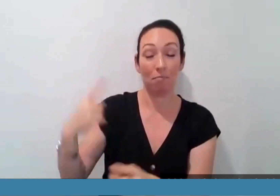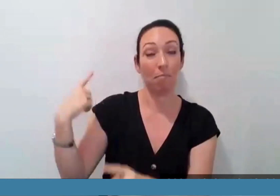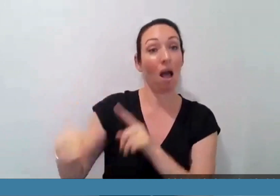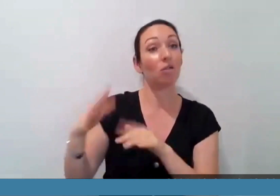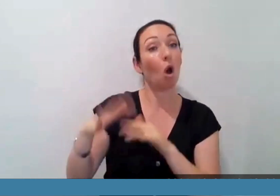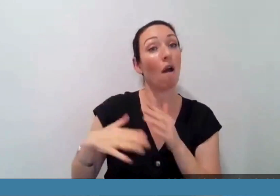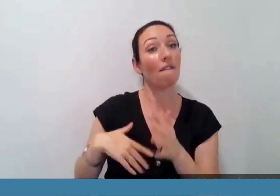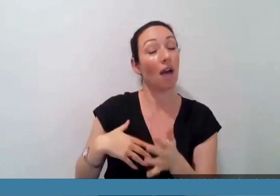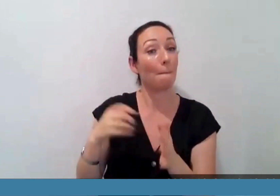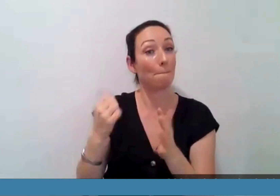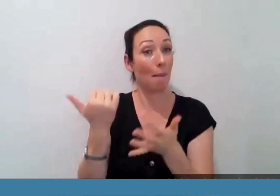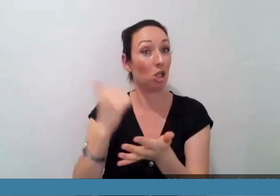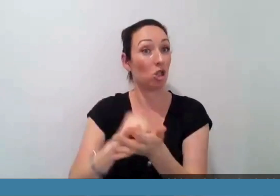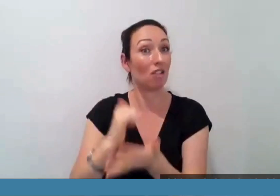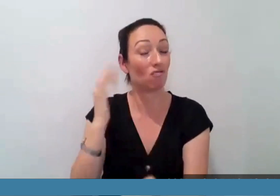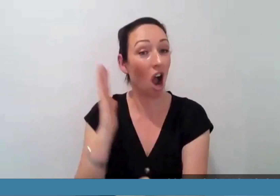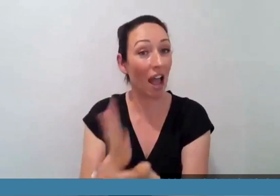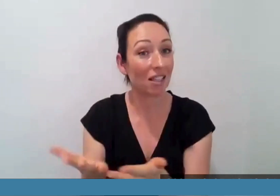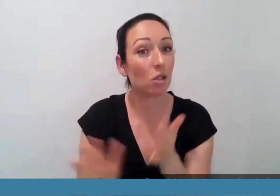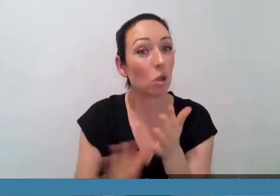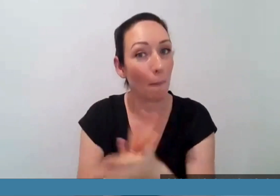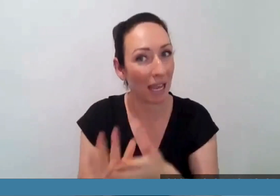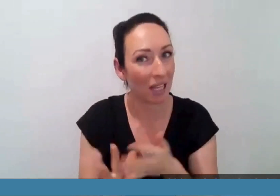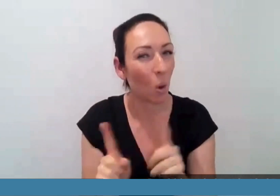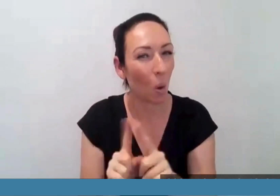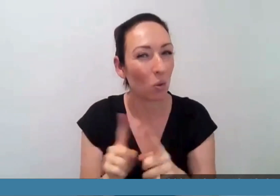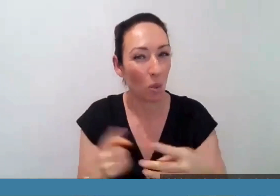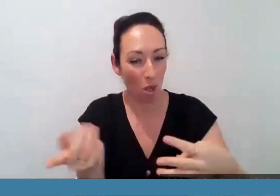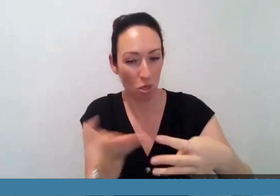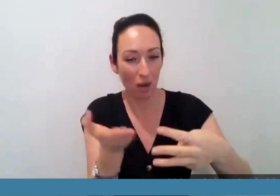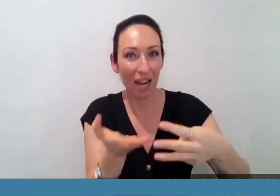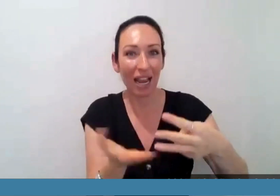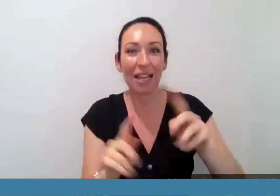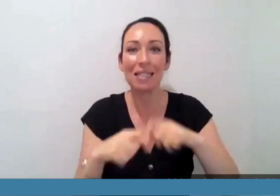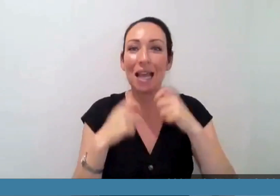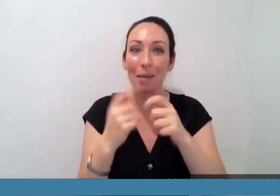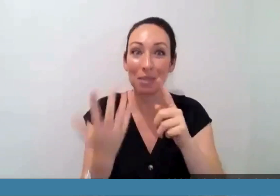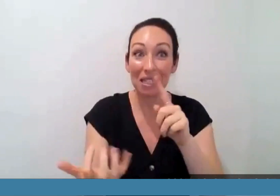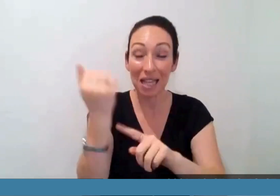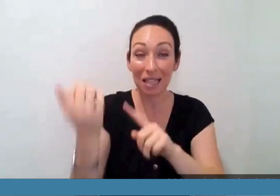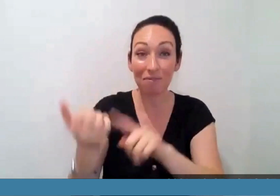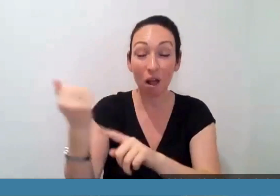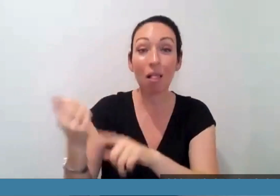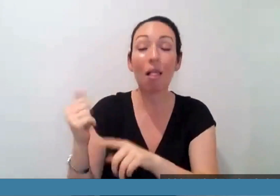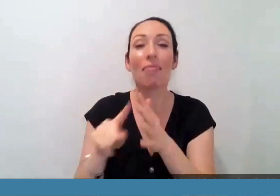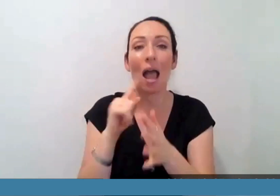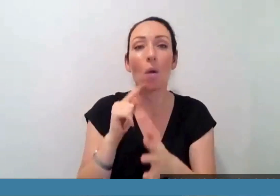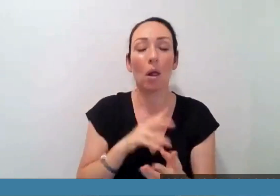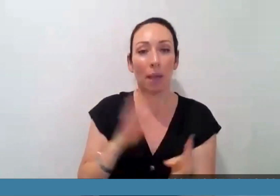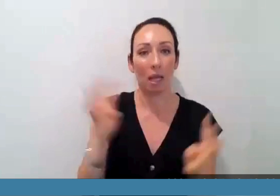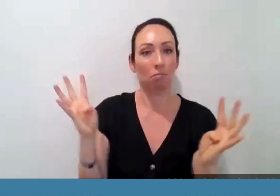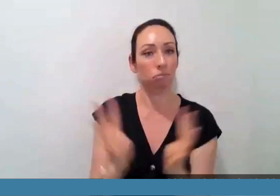3 successful teams will be, attending meetings together and therefore they will be sharing some information with each